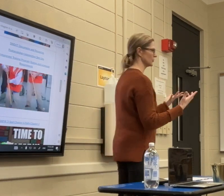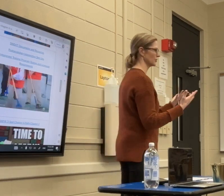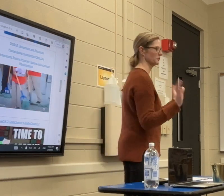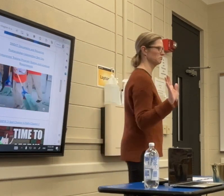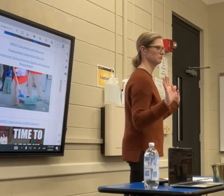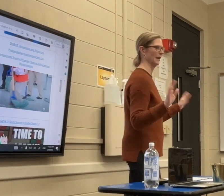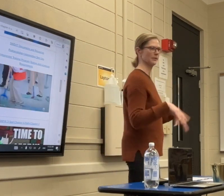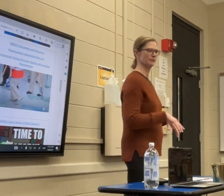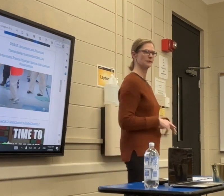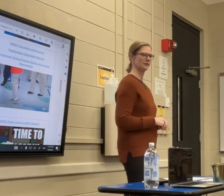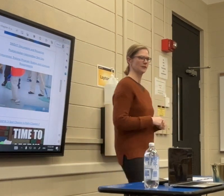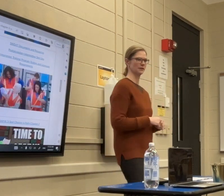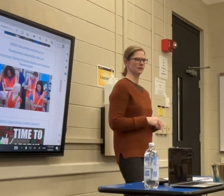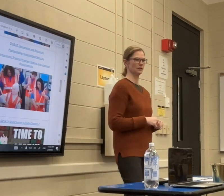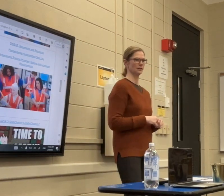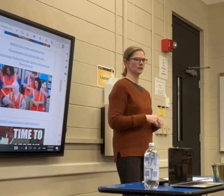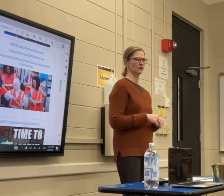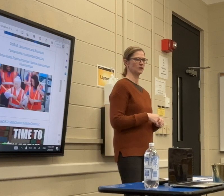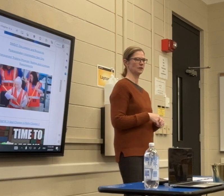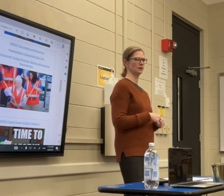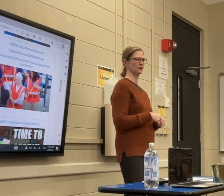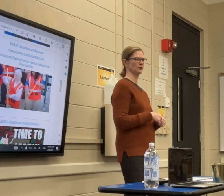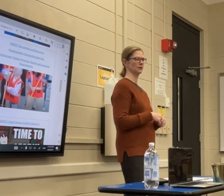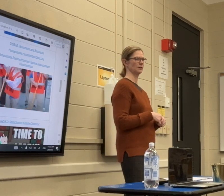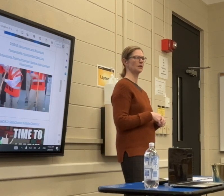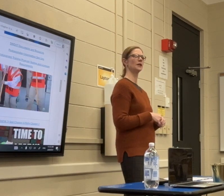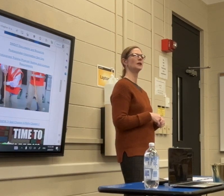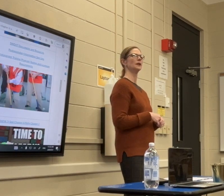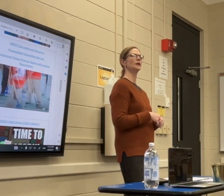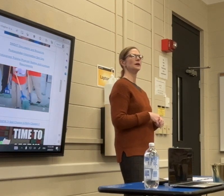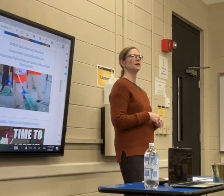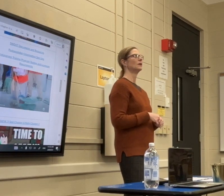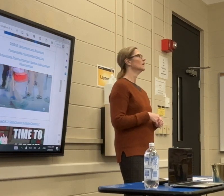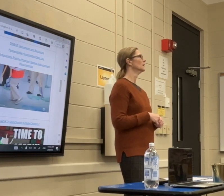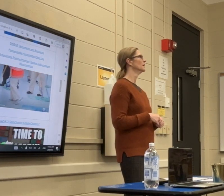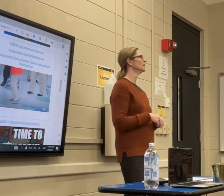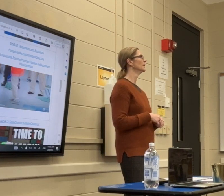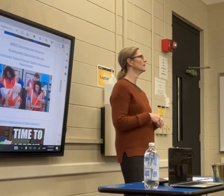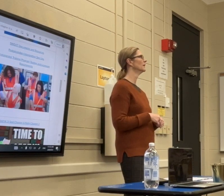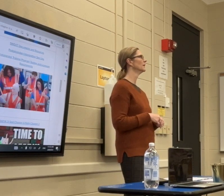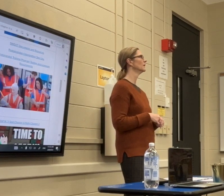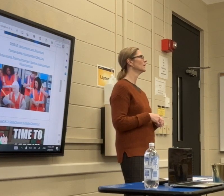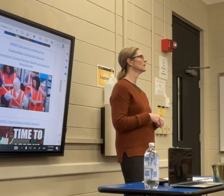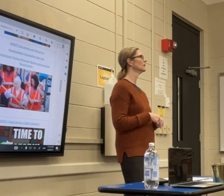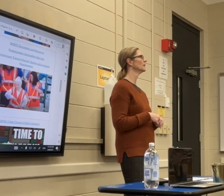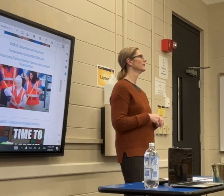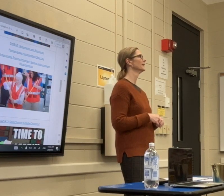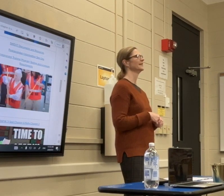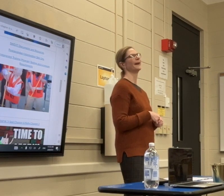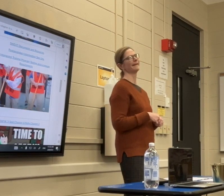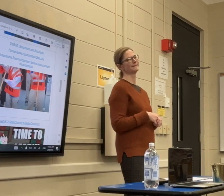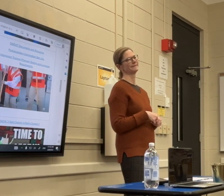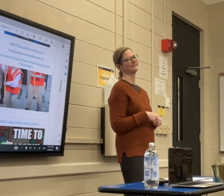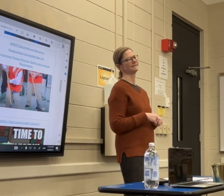transitions happen. She's already over 15, that's why I was like, but yeah, I understand what you're saying Yeah. by like 3 minutes,